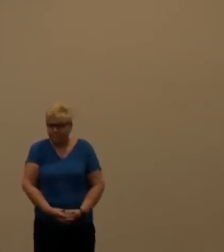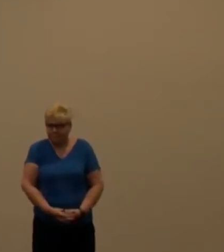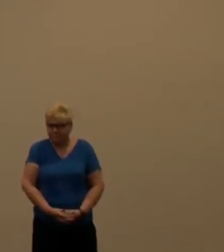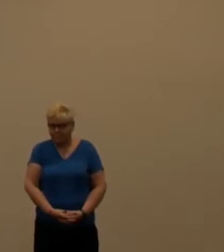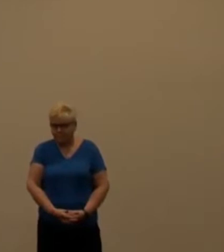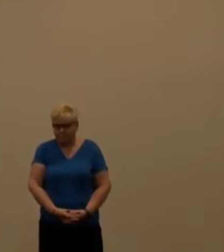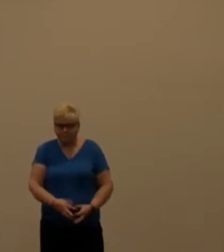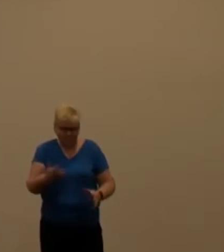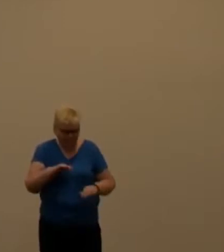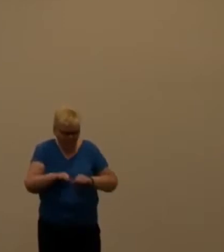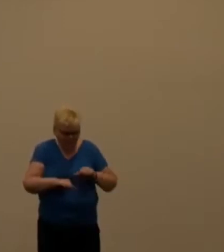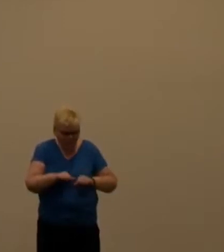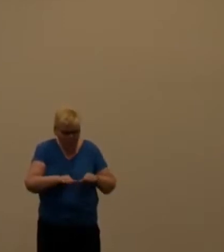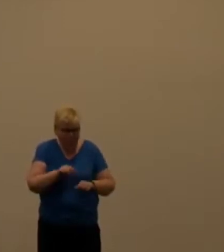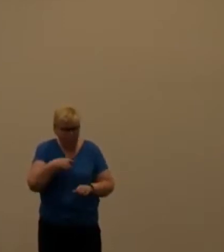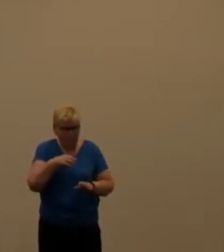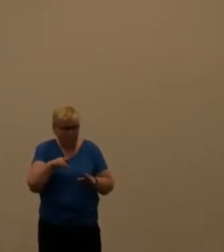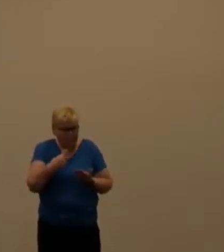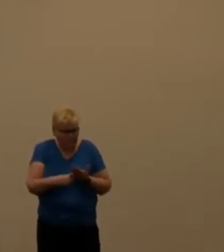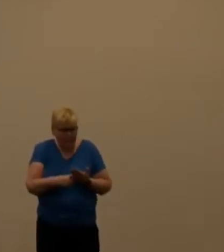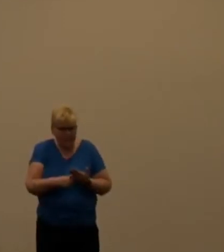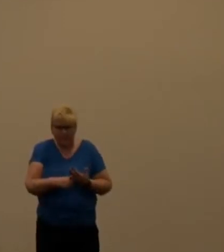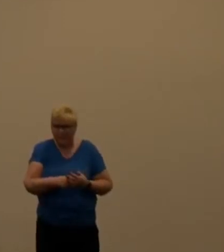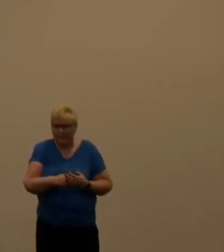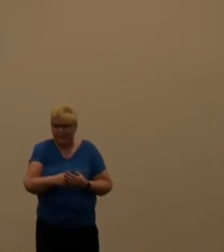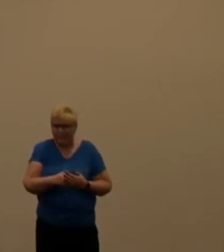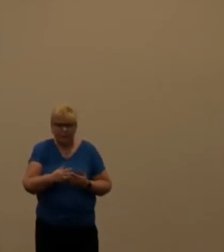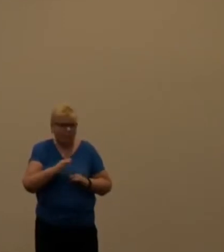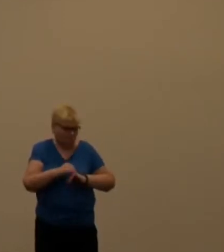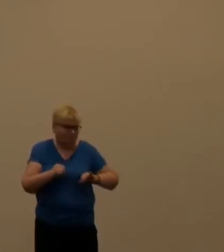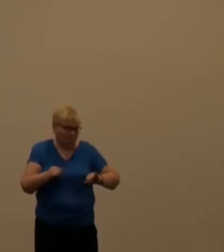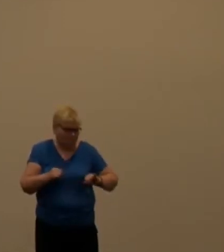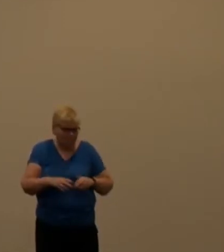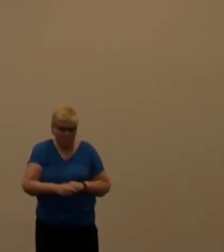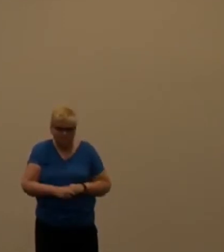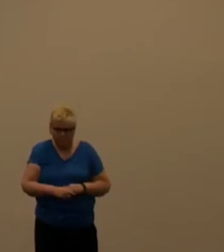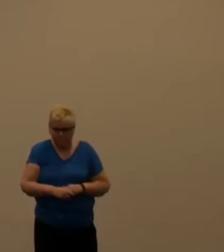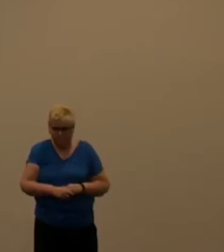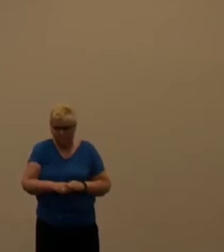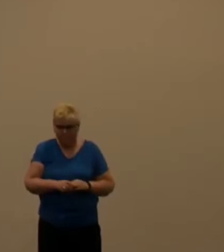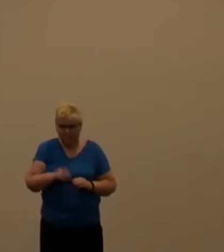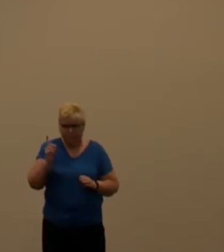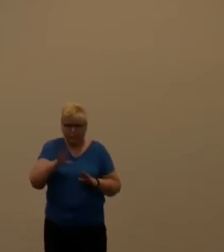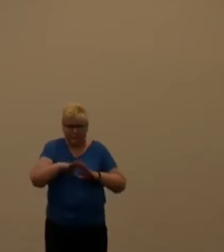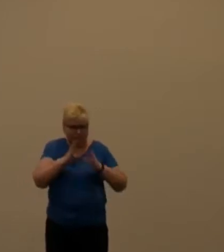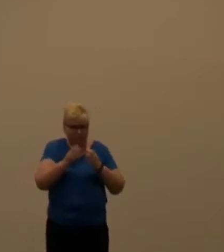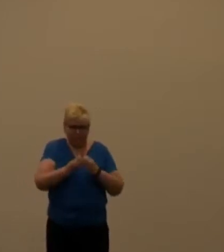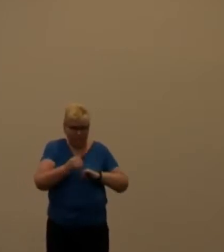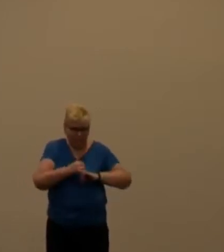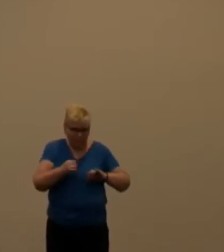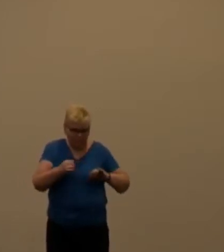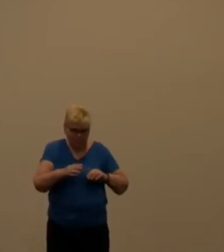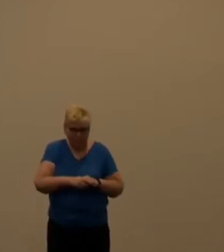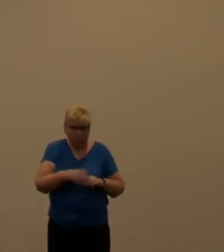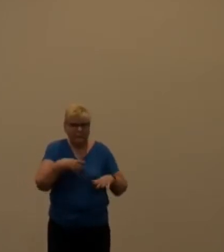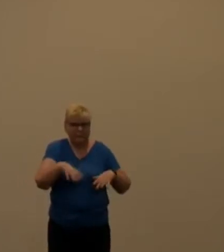And then the process types that we chose, that was Scrum, Agile, Waterfall. So that was everything that could be. Started with